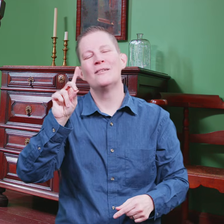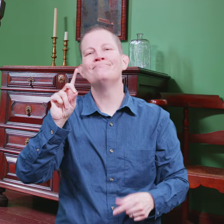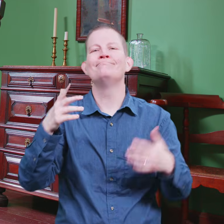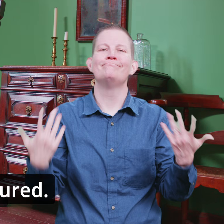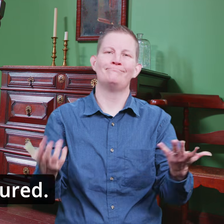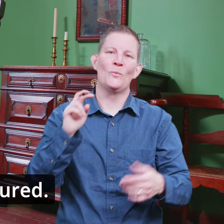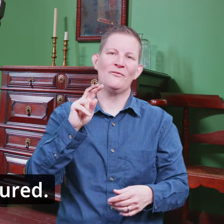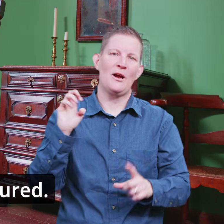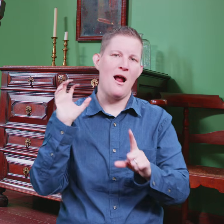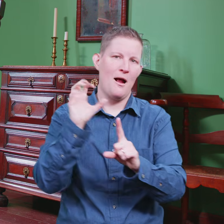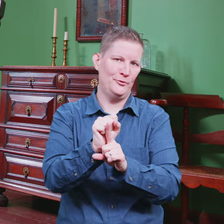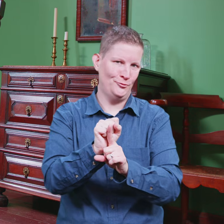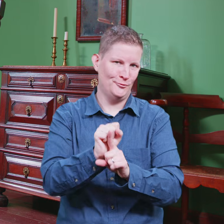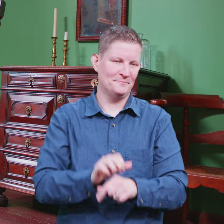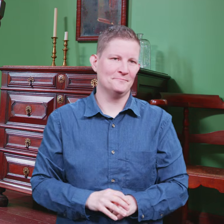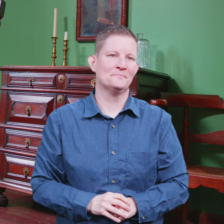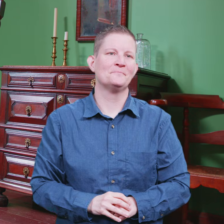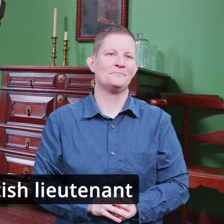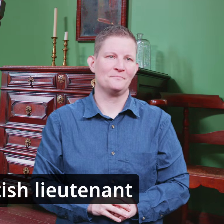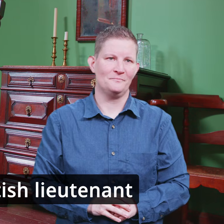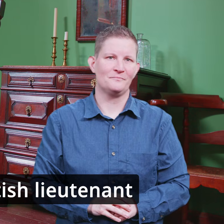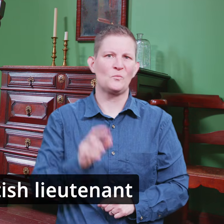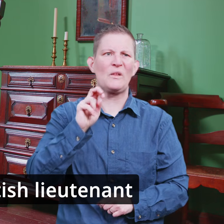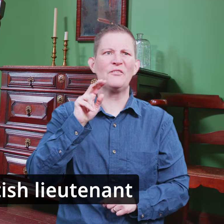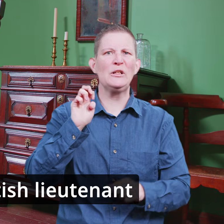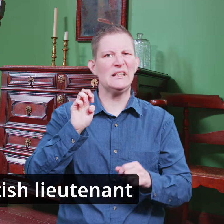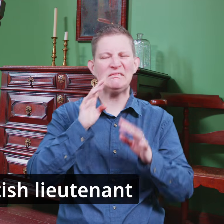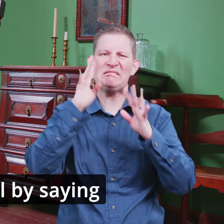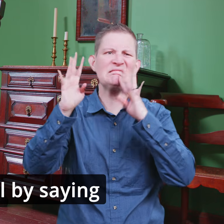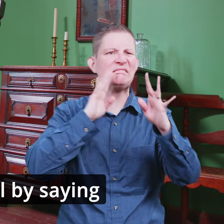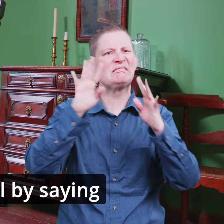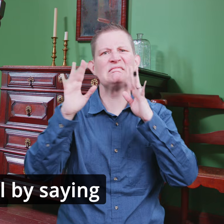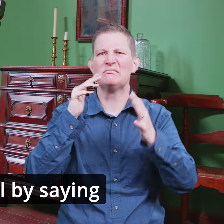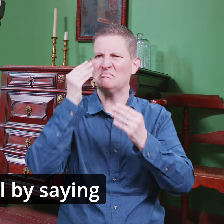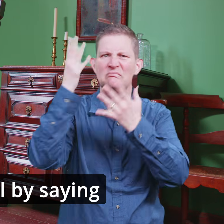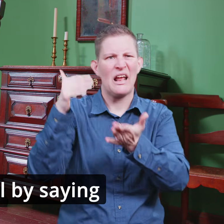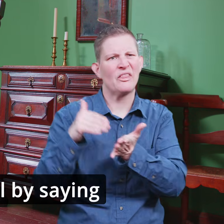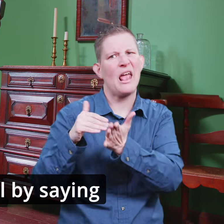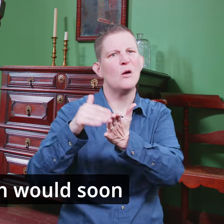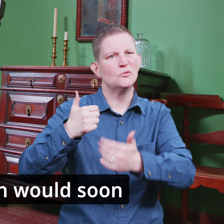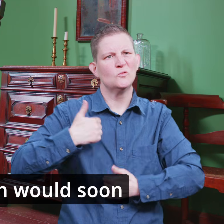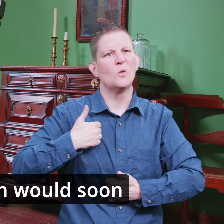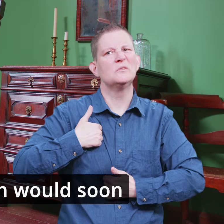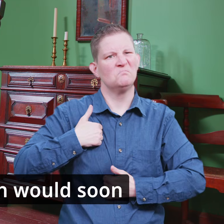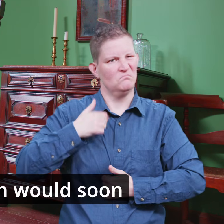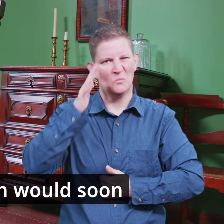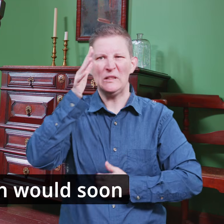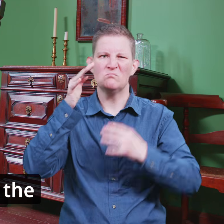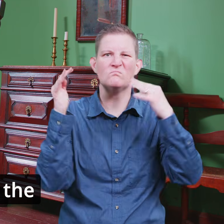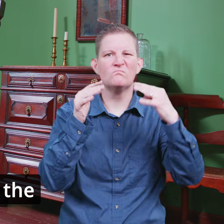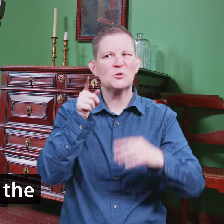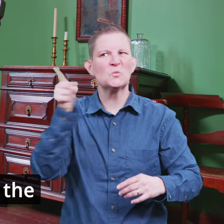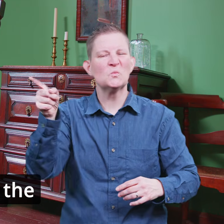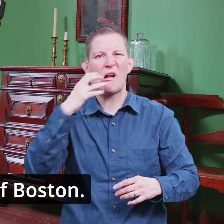town. Revere was captured. He tried to frighten the British lieutenant in charge of the patrol by saying thousands of militiamen would